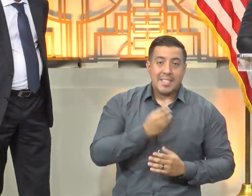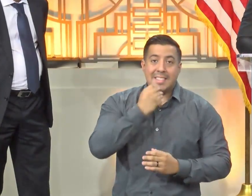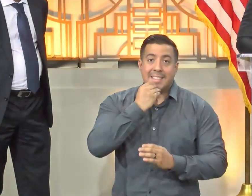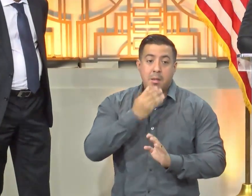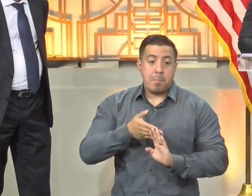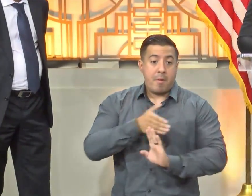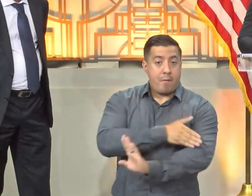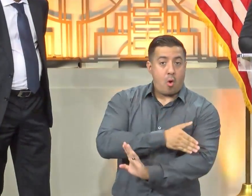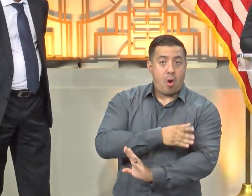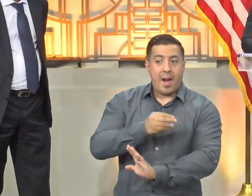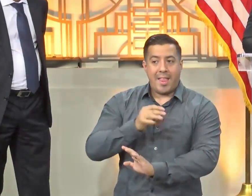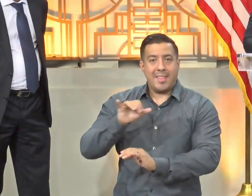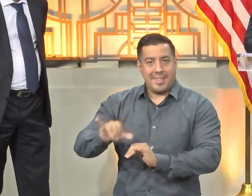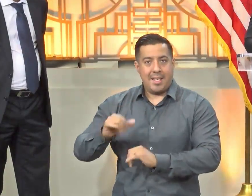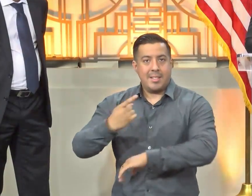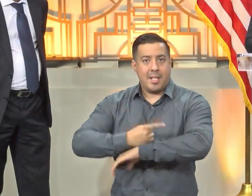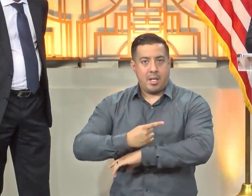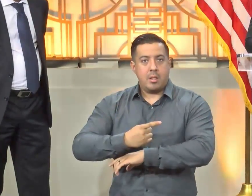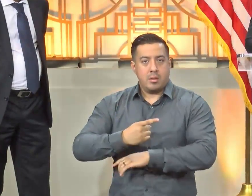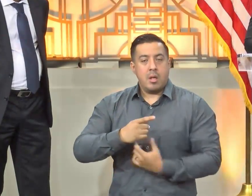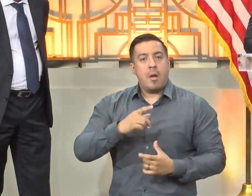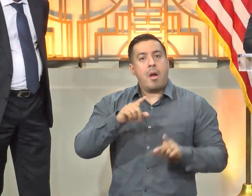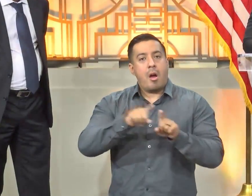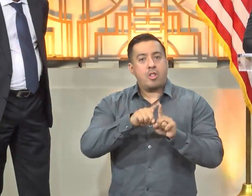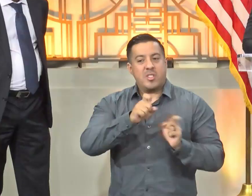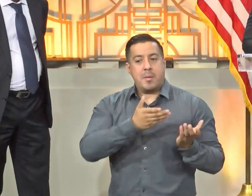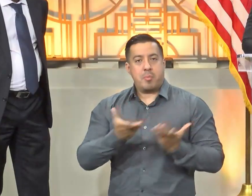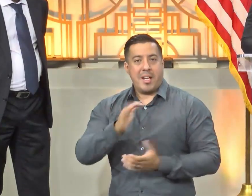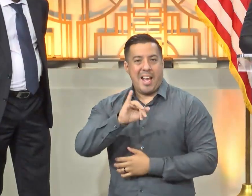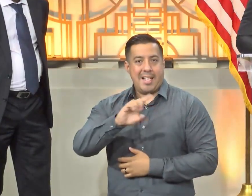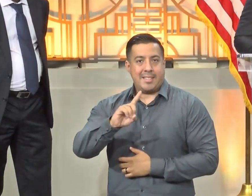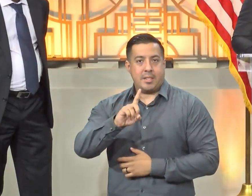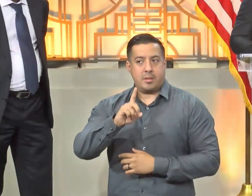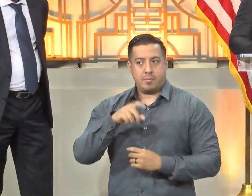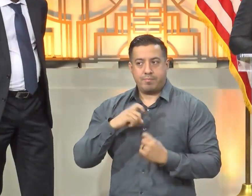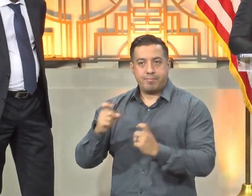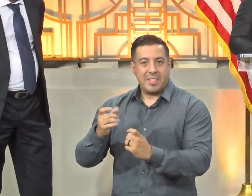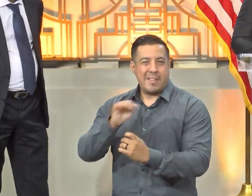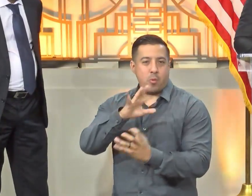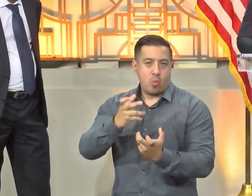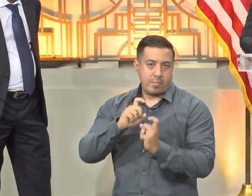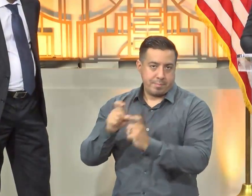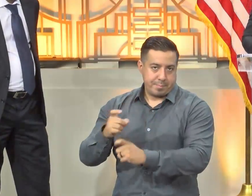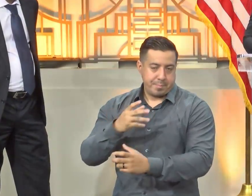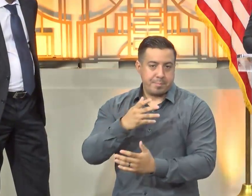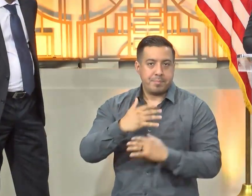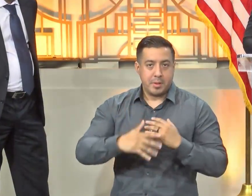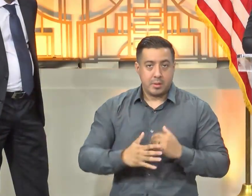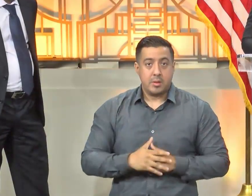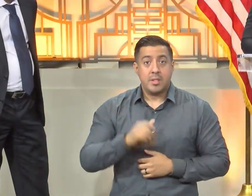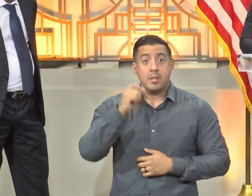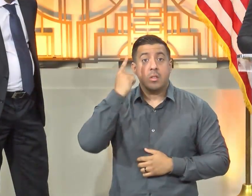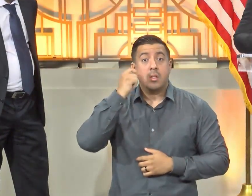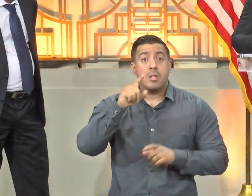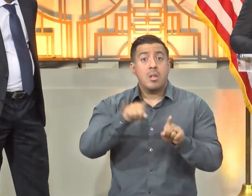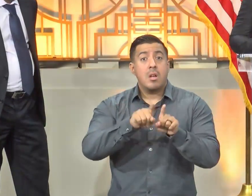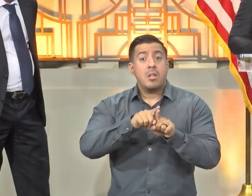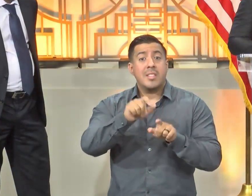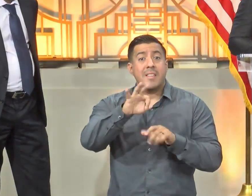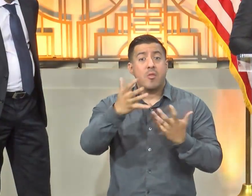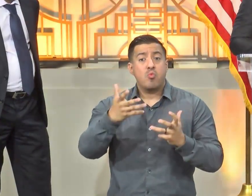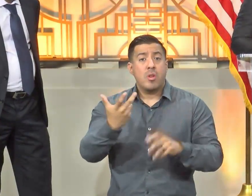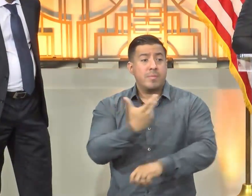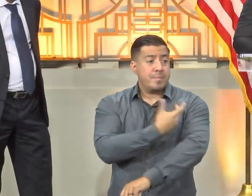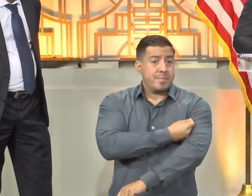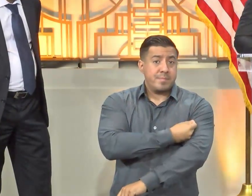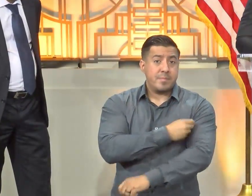of your donation, and please bring your ID. You will need your ID to donate blood. Also, if you have received the COVID-19 vaccine, you are